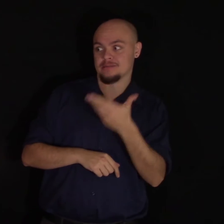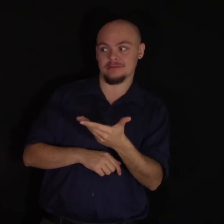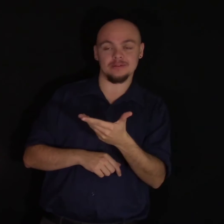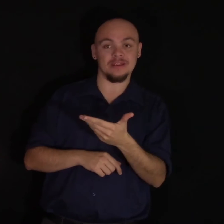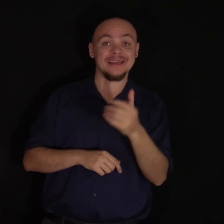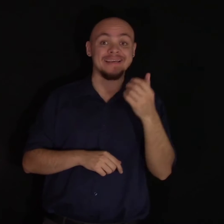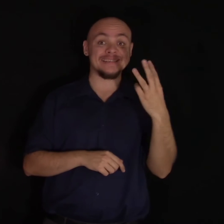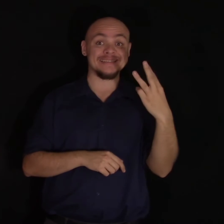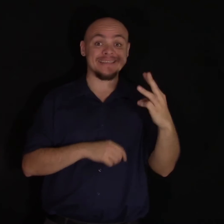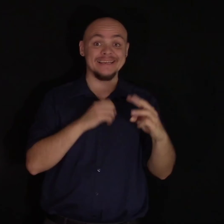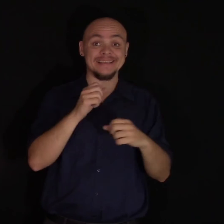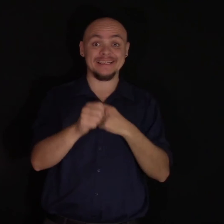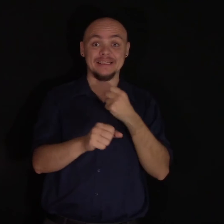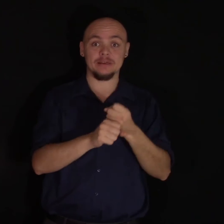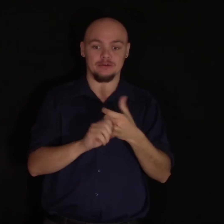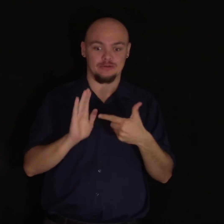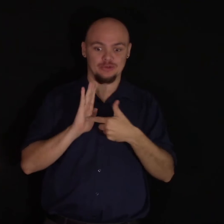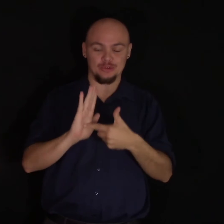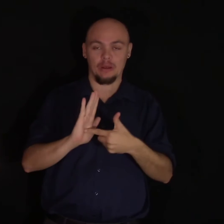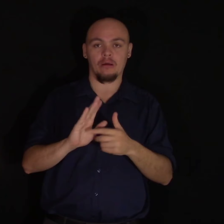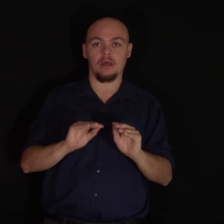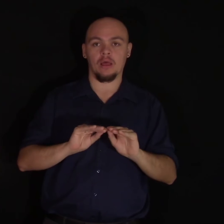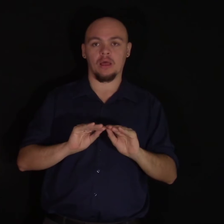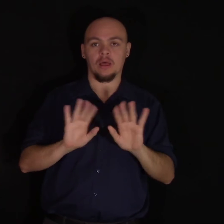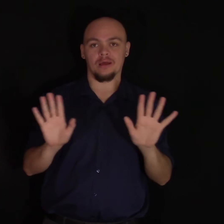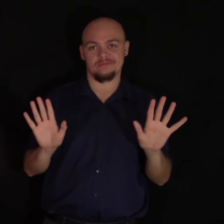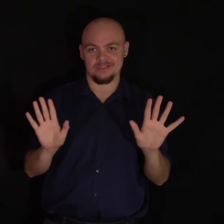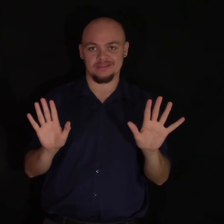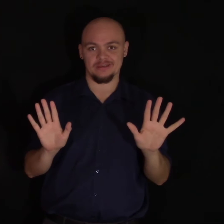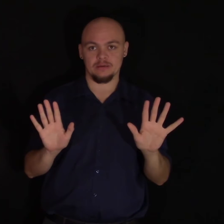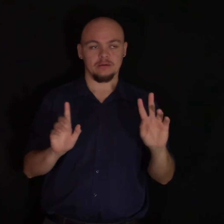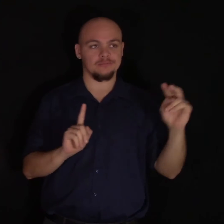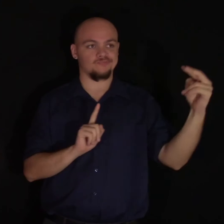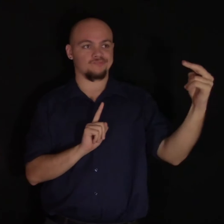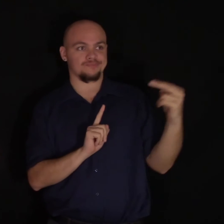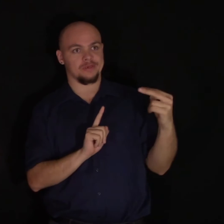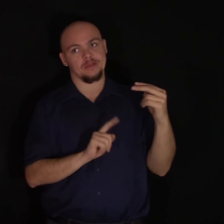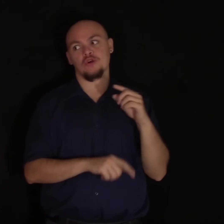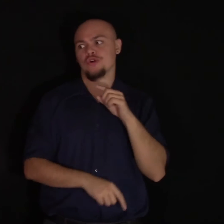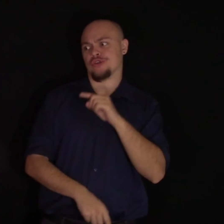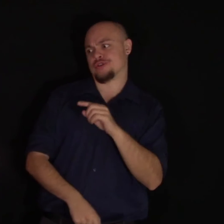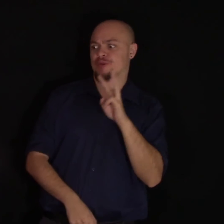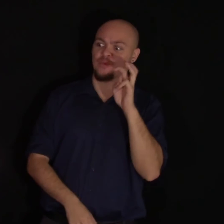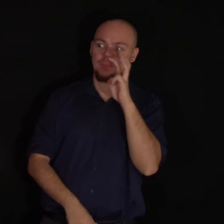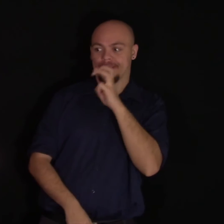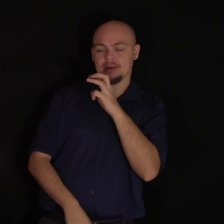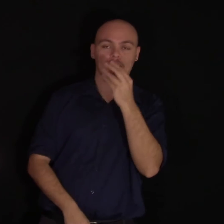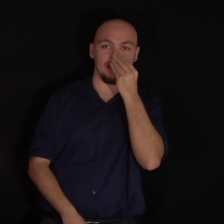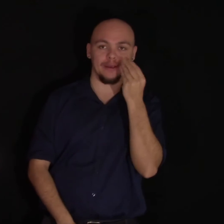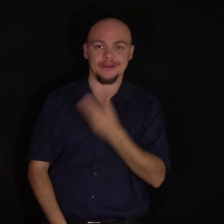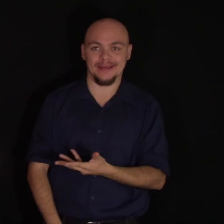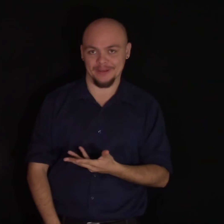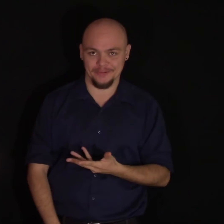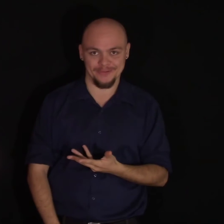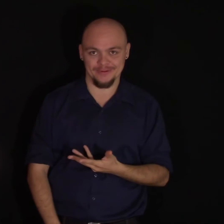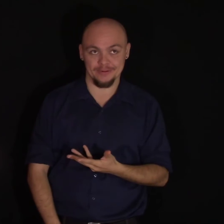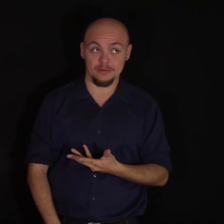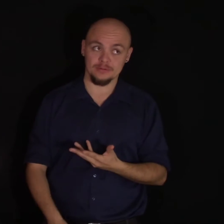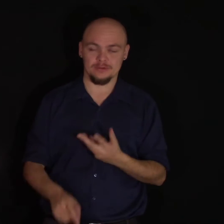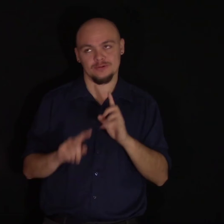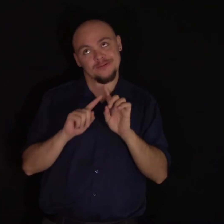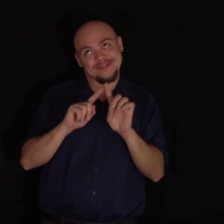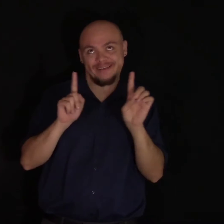years ago show that I obviously didn't care if I was perceived as weird or different.